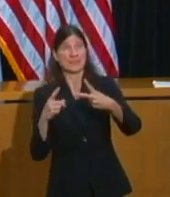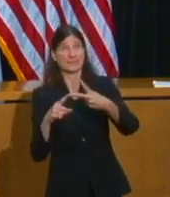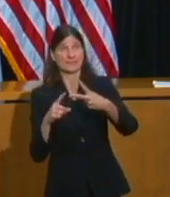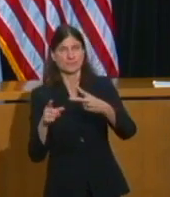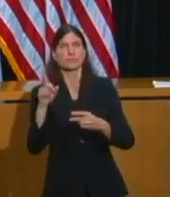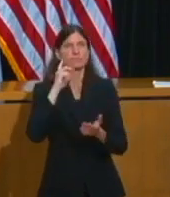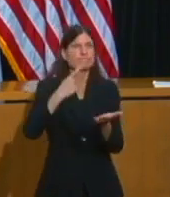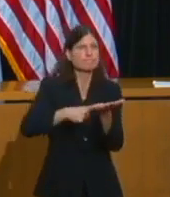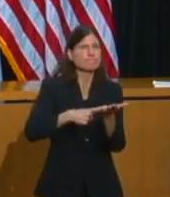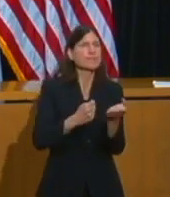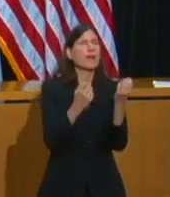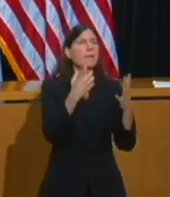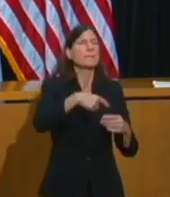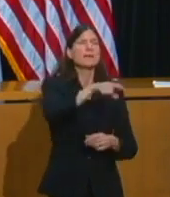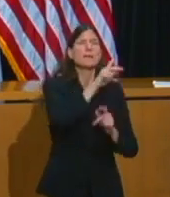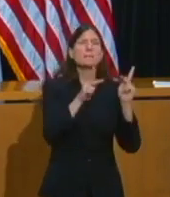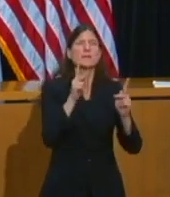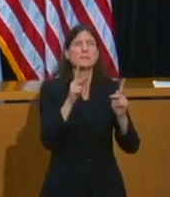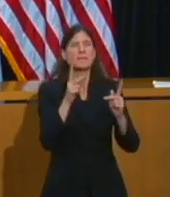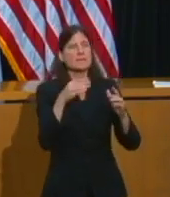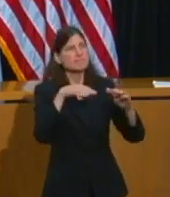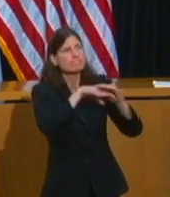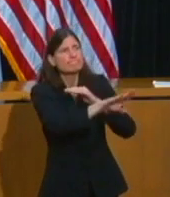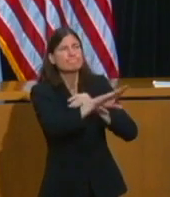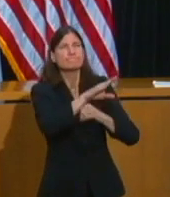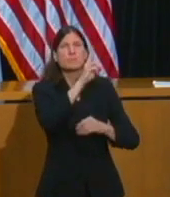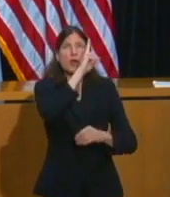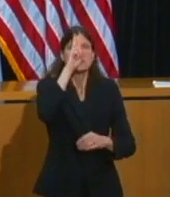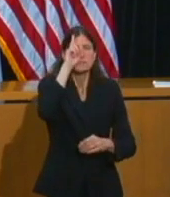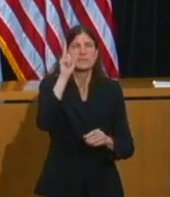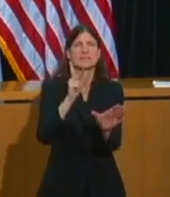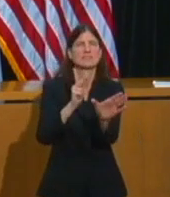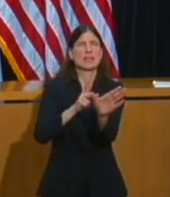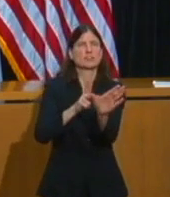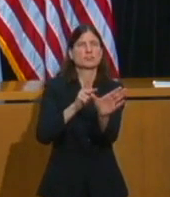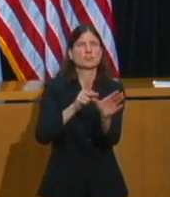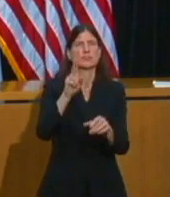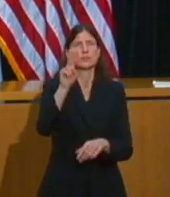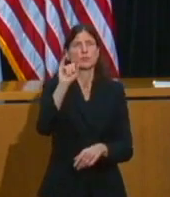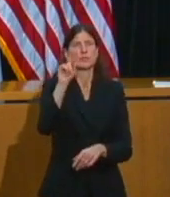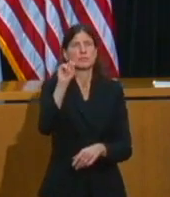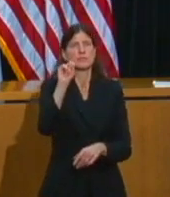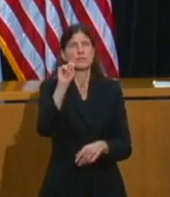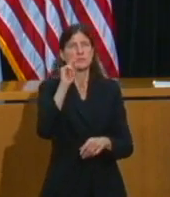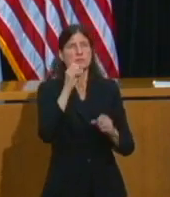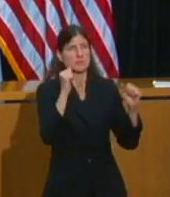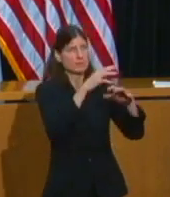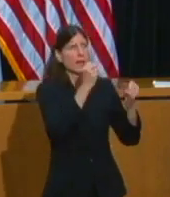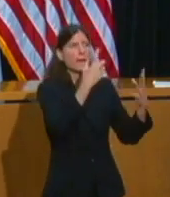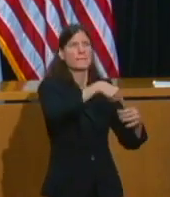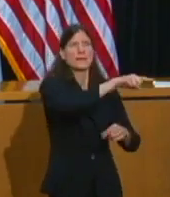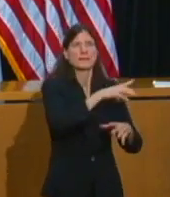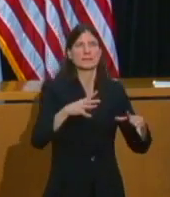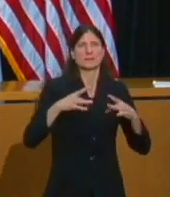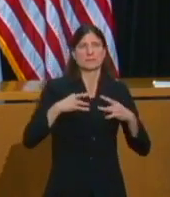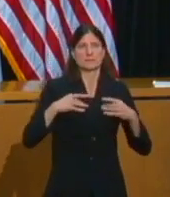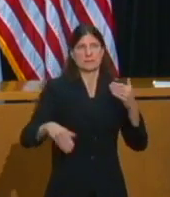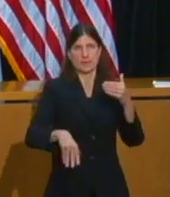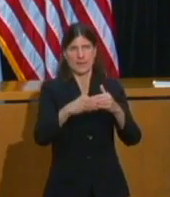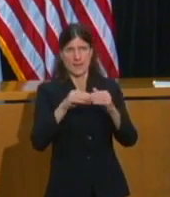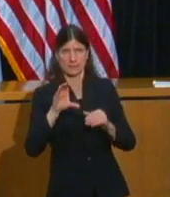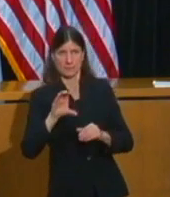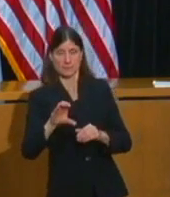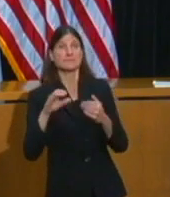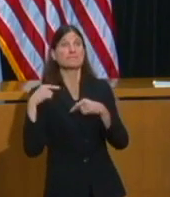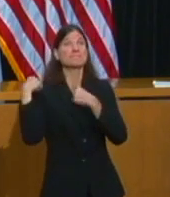freestanding psychiatric hospitals. And the third data is updated information on our nursing facility accountability and support